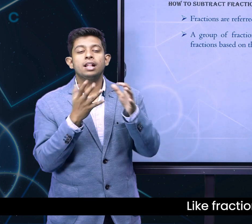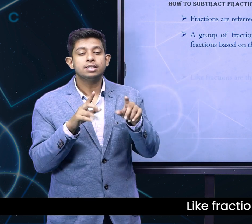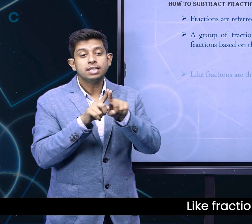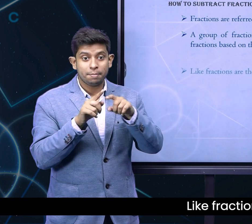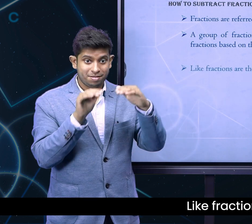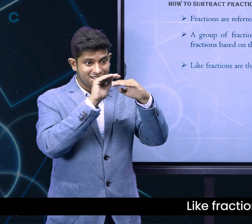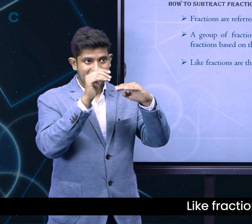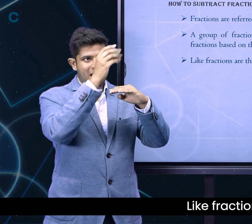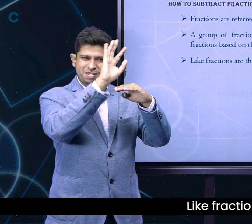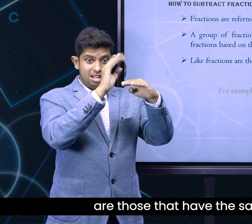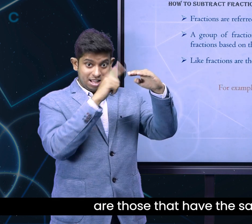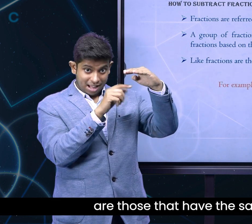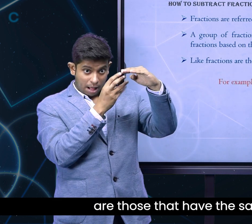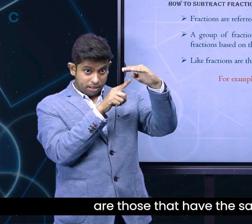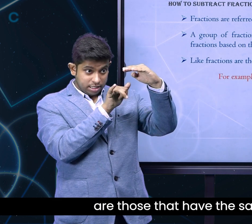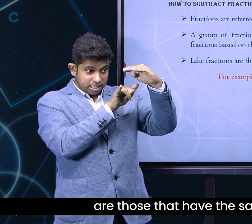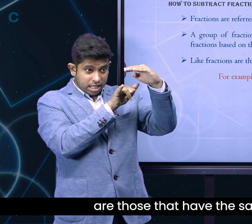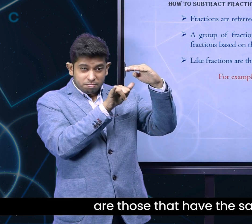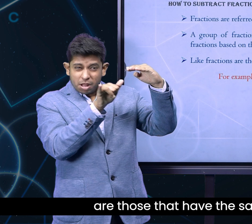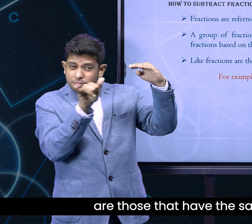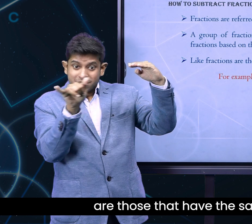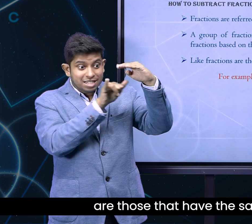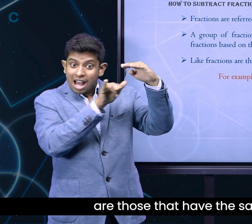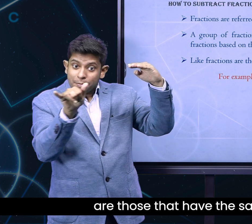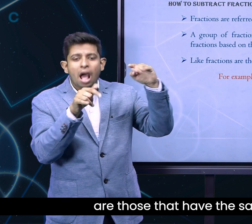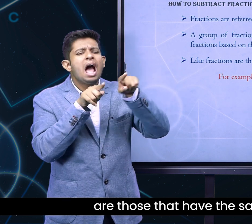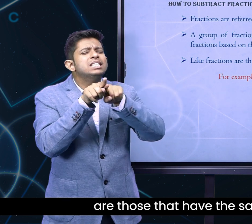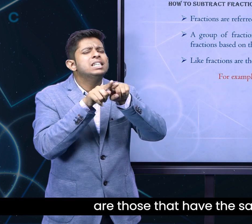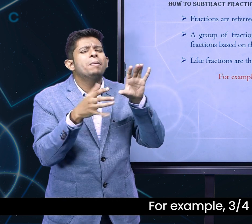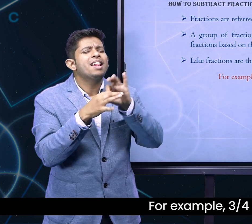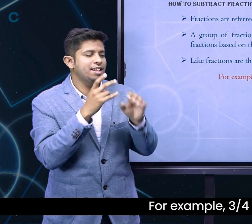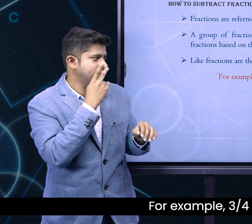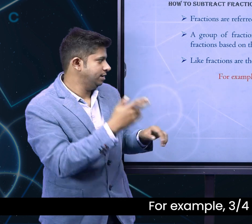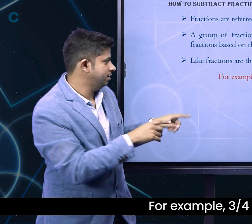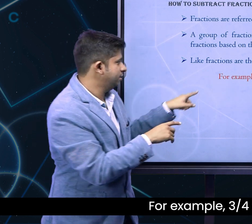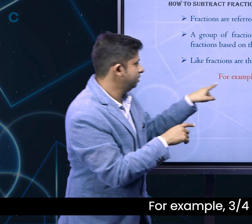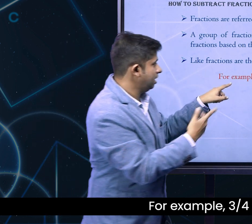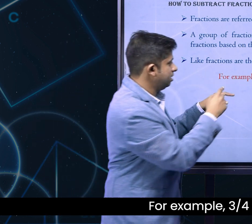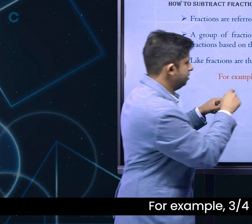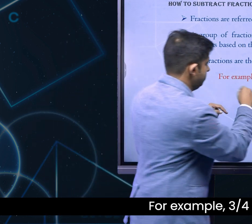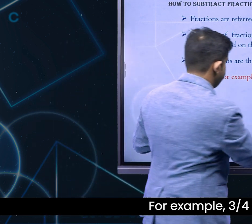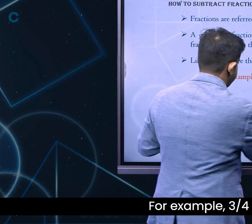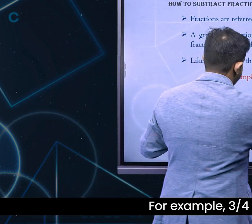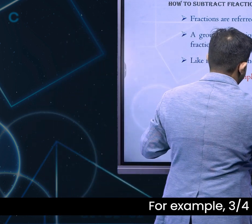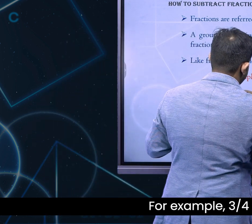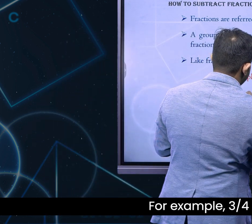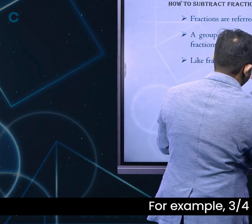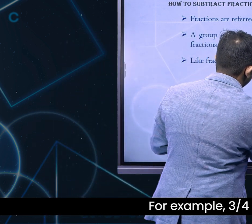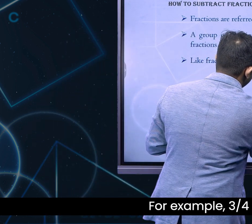Like fractions are those that have the same denominator. For example, 3 by 4 and 5 by 4.